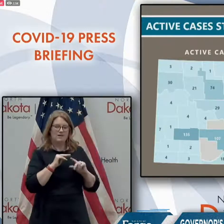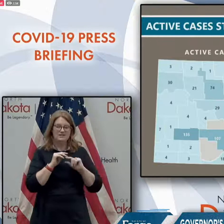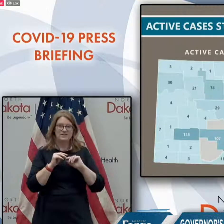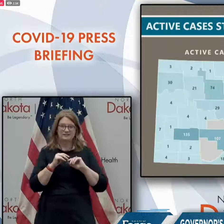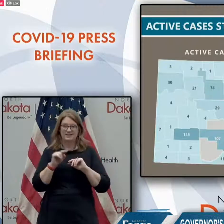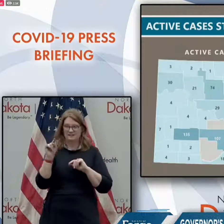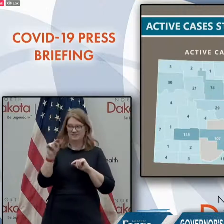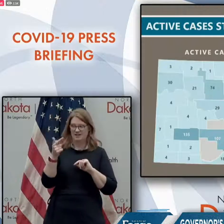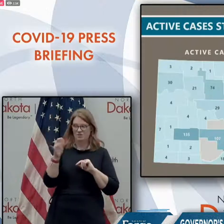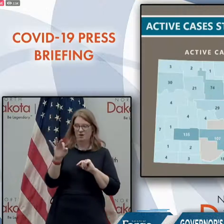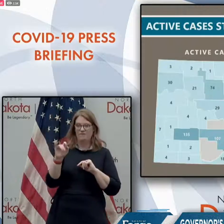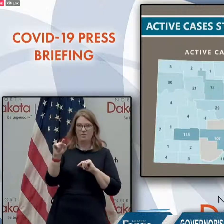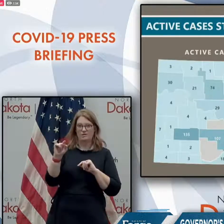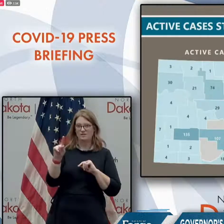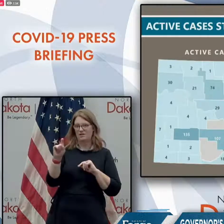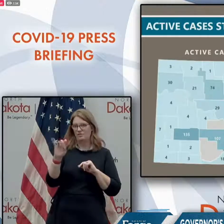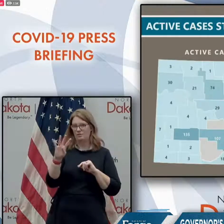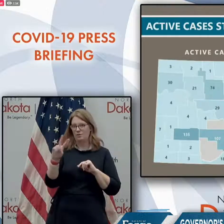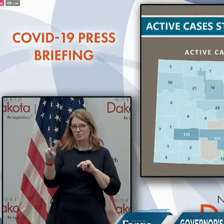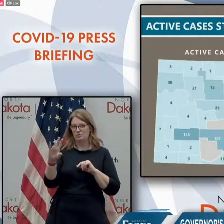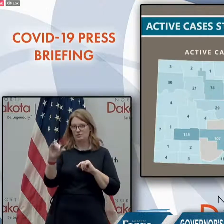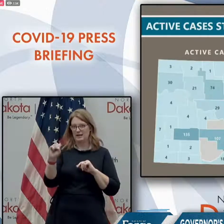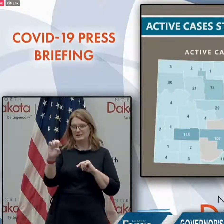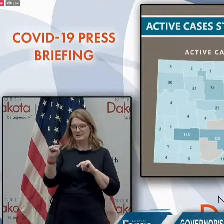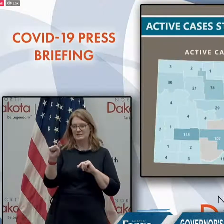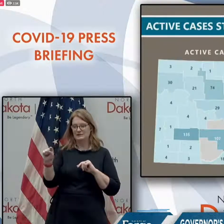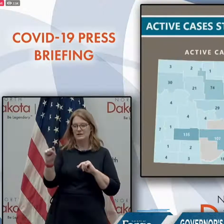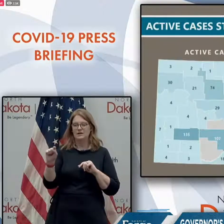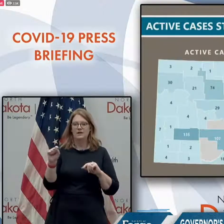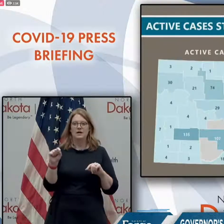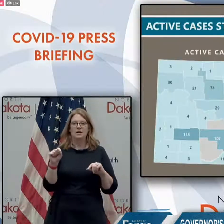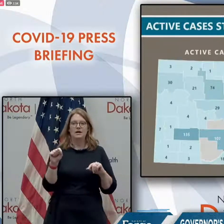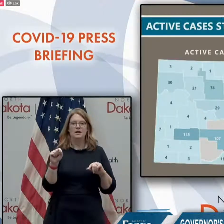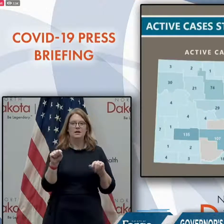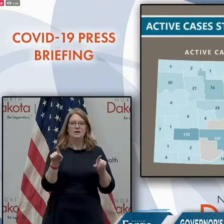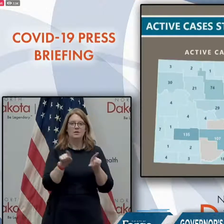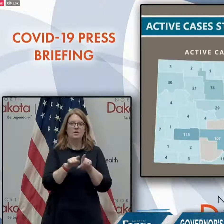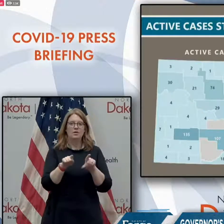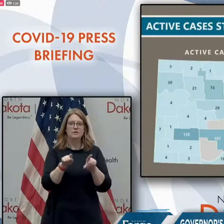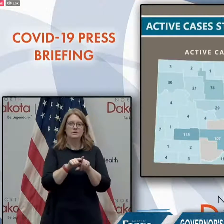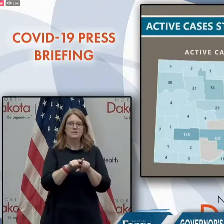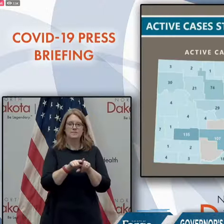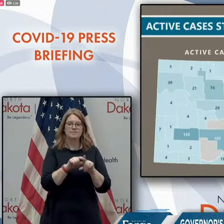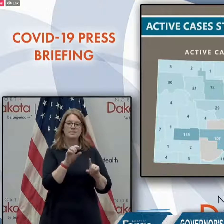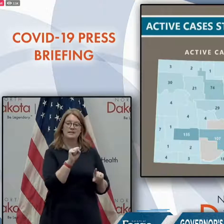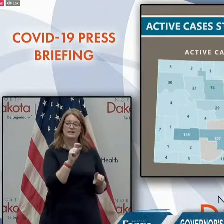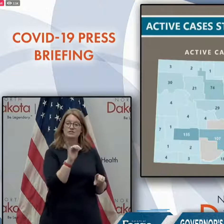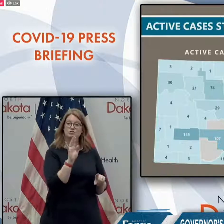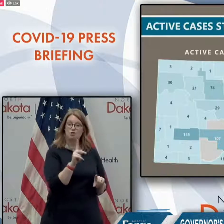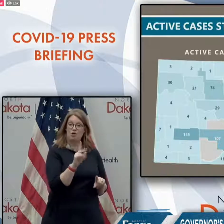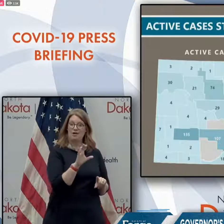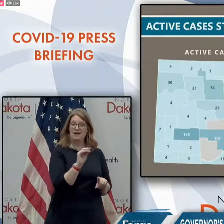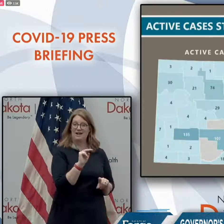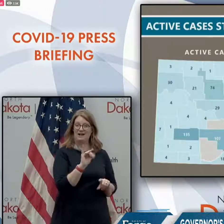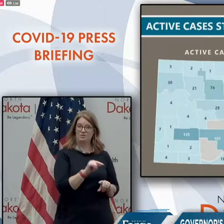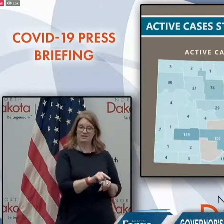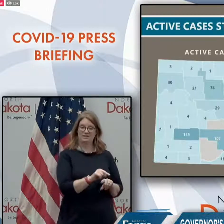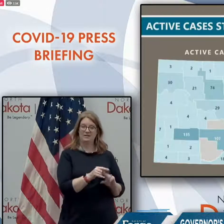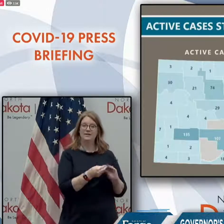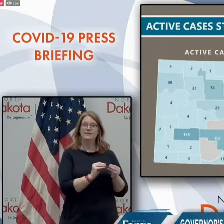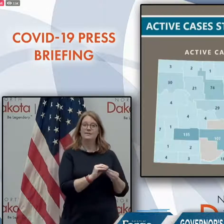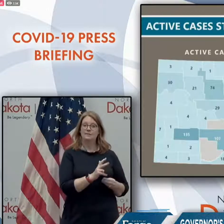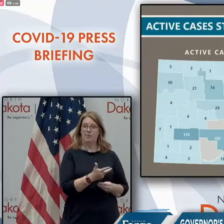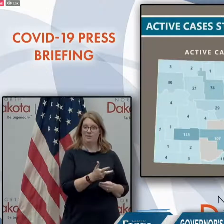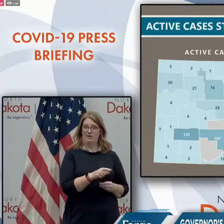at 142 cases, and Stark County actually comes in number